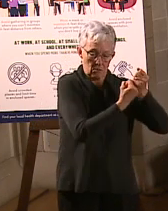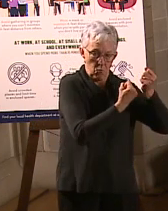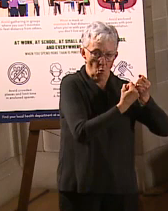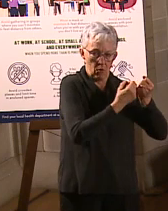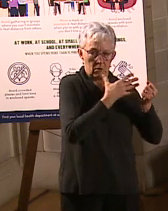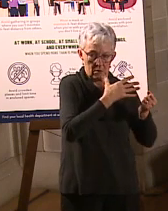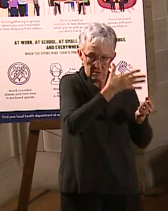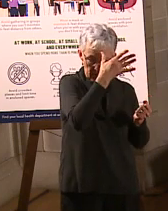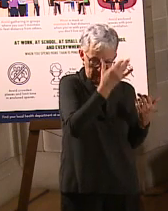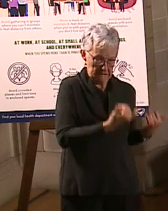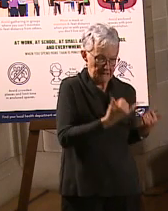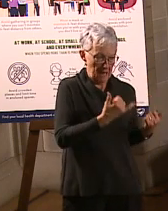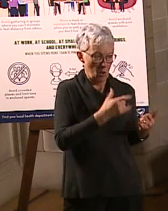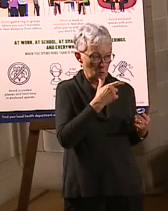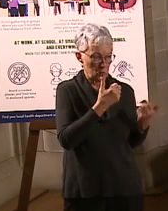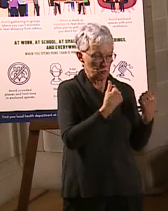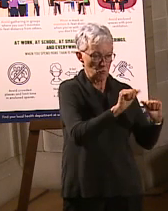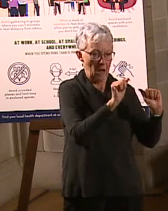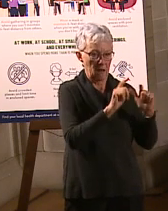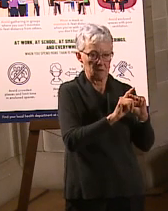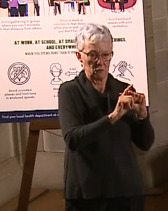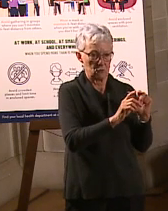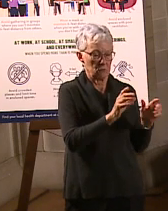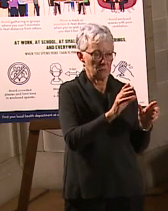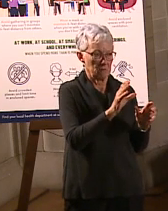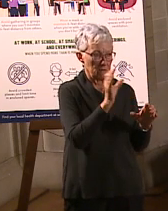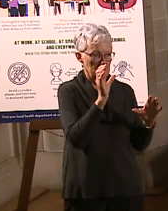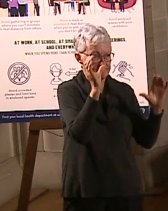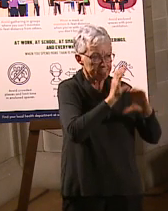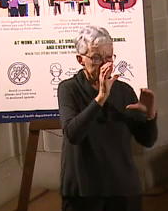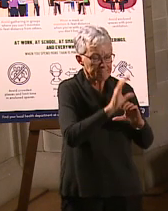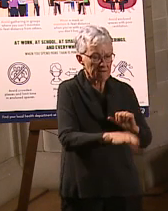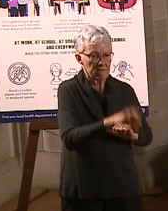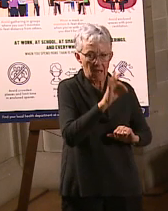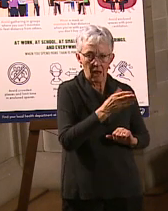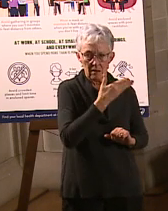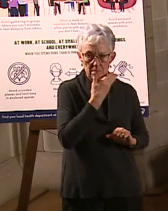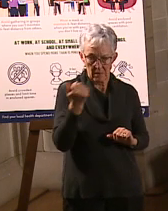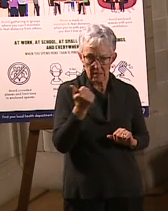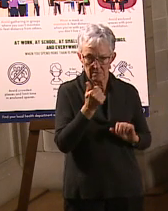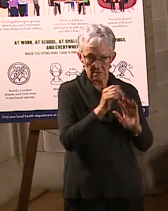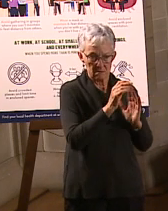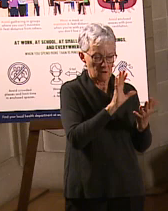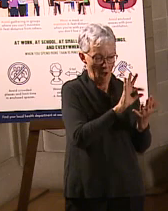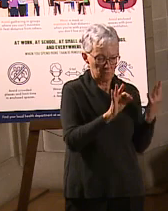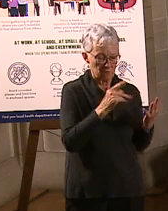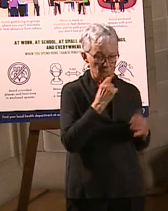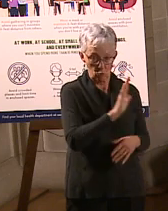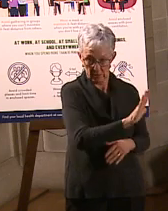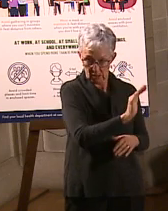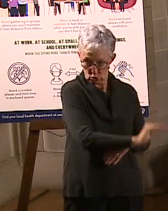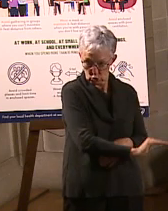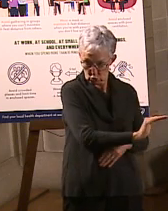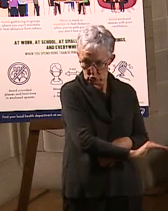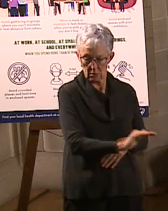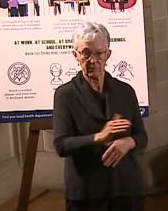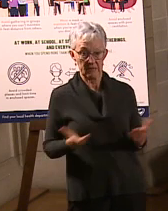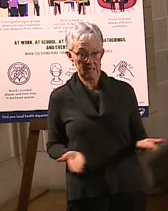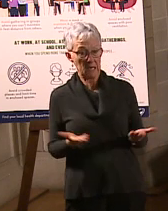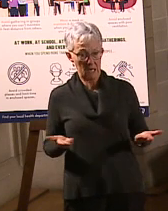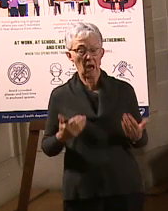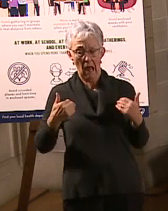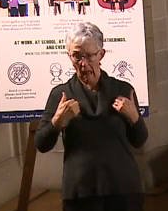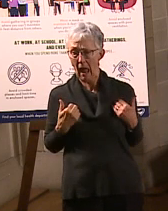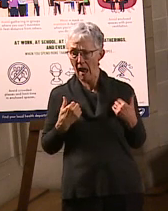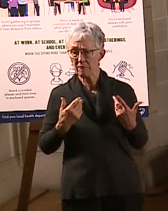various ways. We do have some options here. You can go to a different public school. There's homeschool.